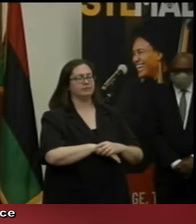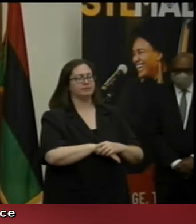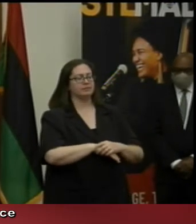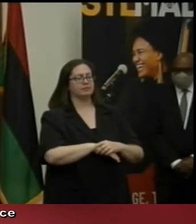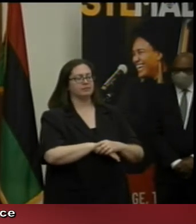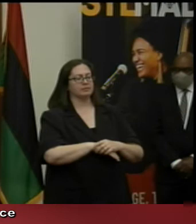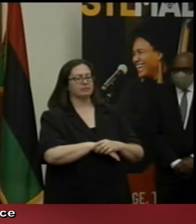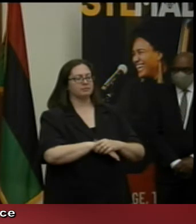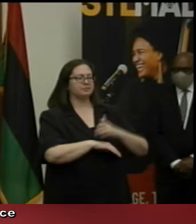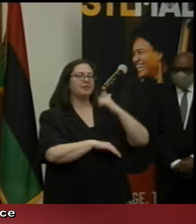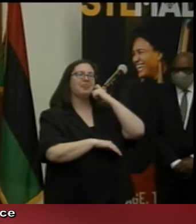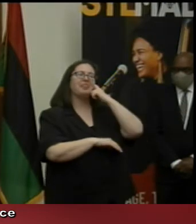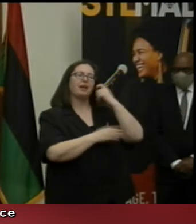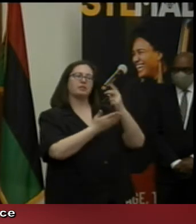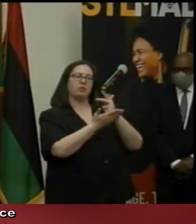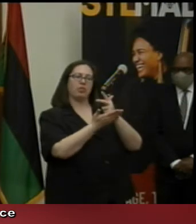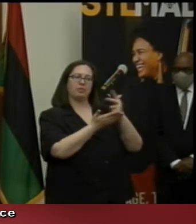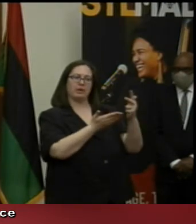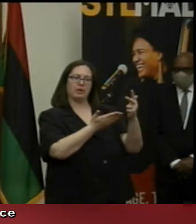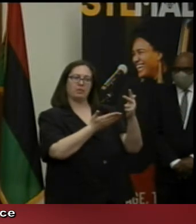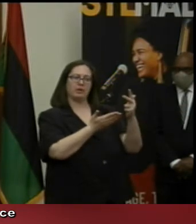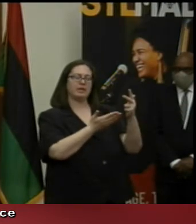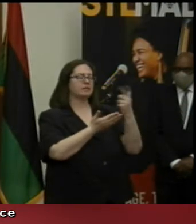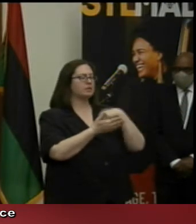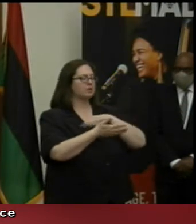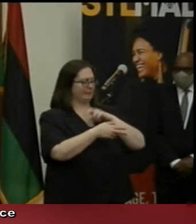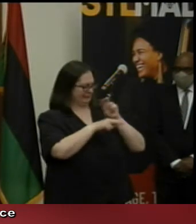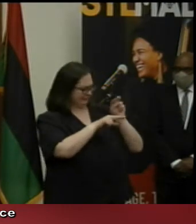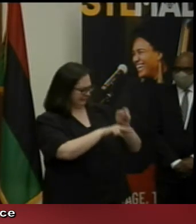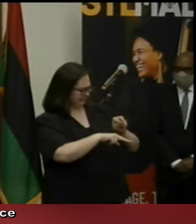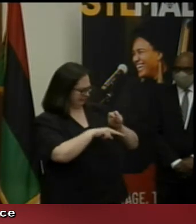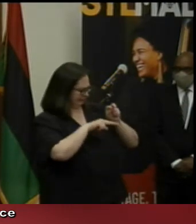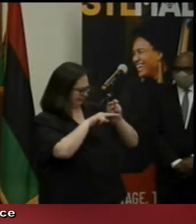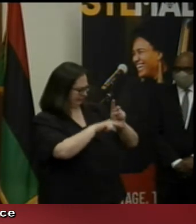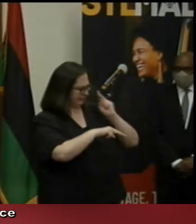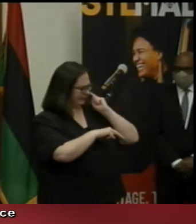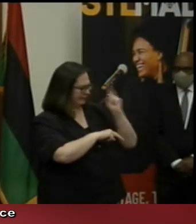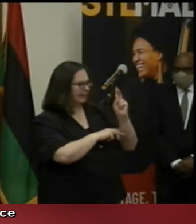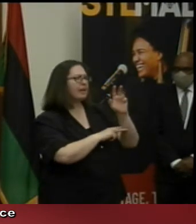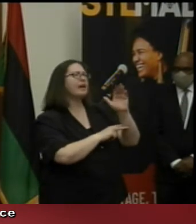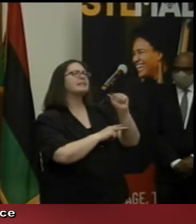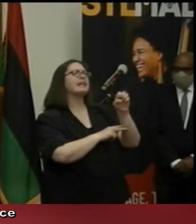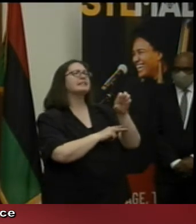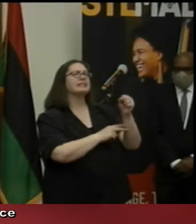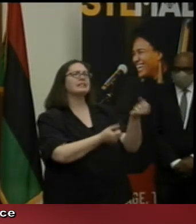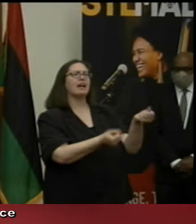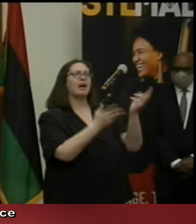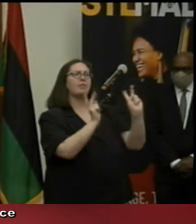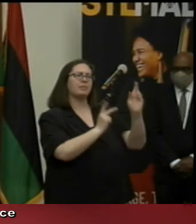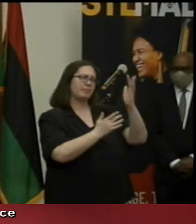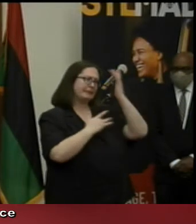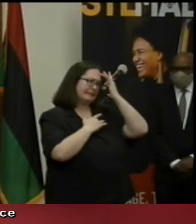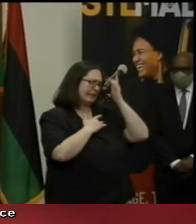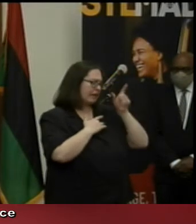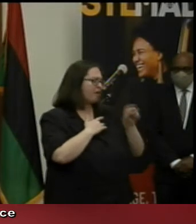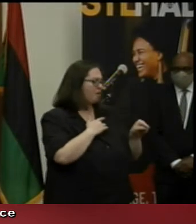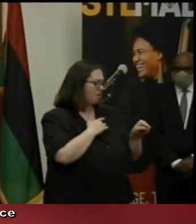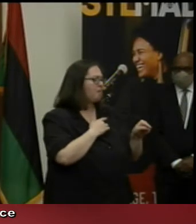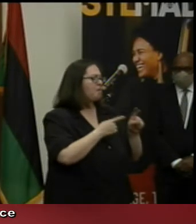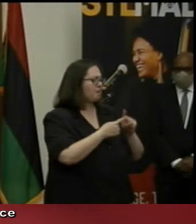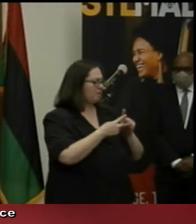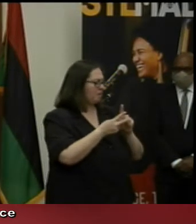Over the last 3 weeks, we've been monitoring the number of cases that have been coming in, as well as looking at which populations have been